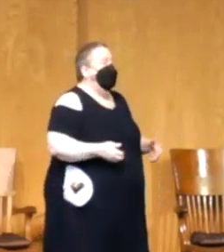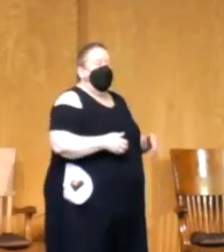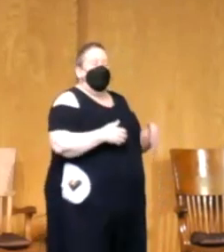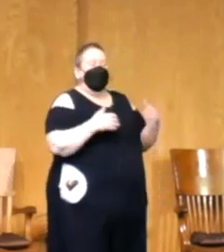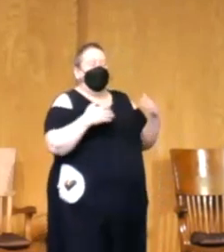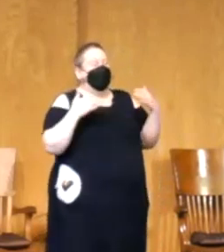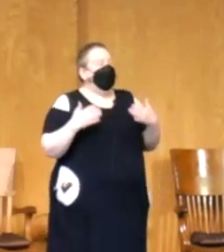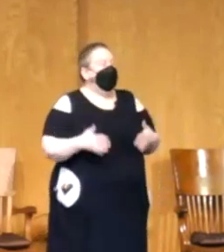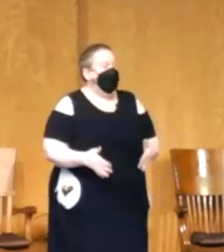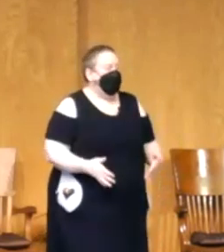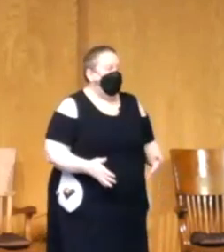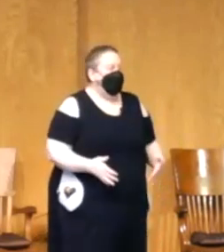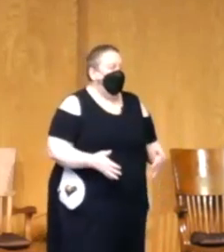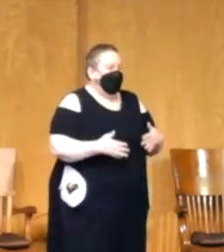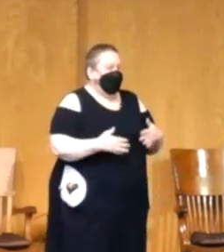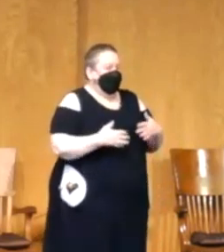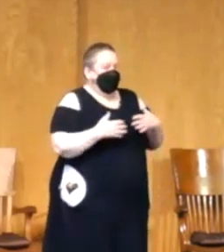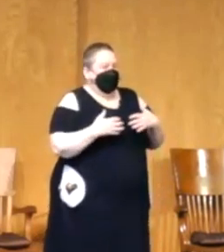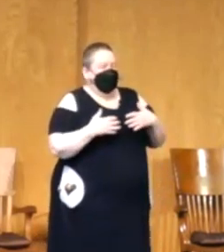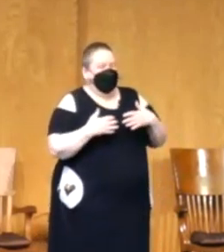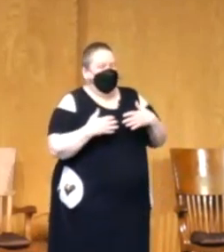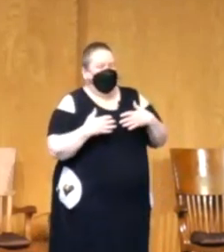sexuality, of ability,